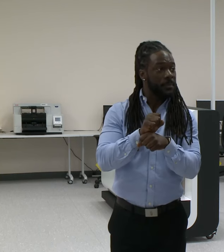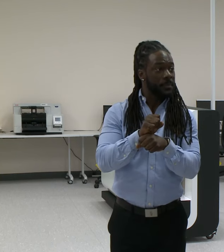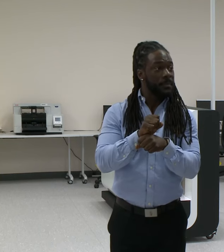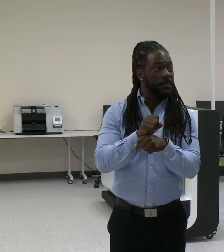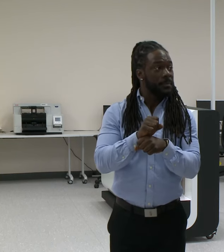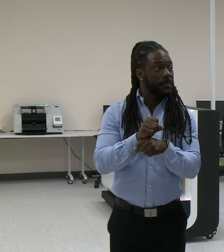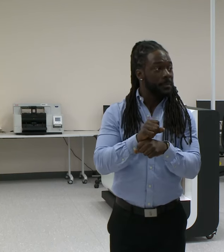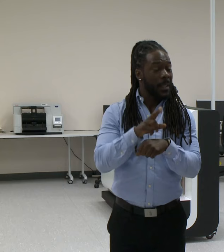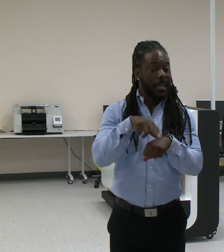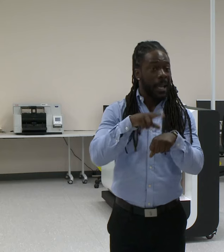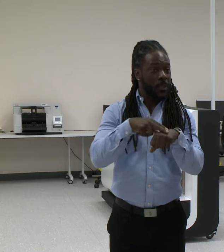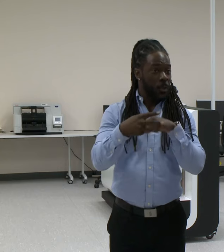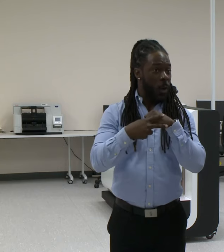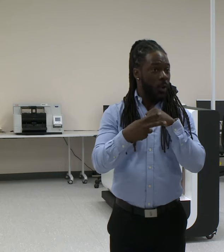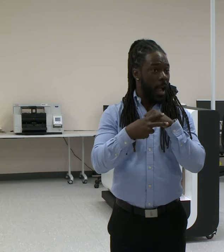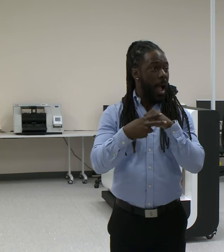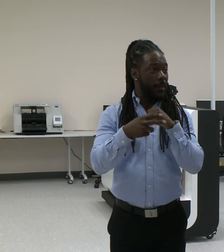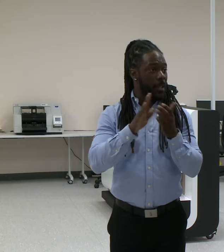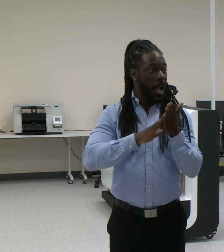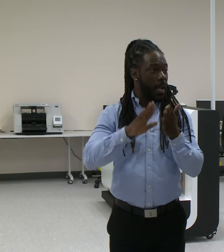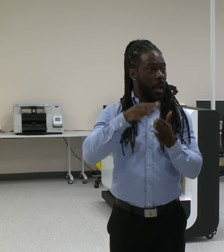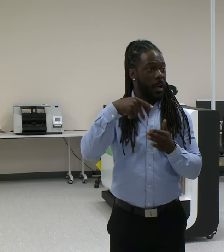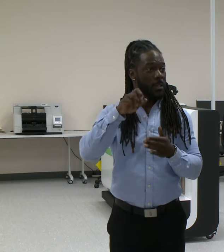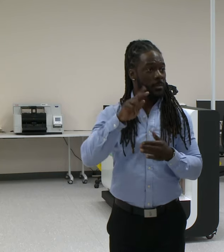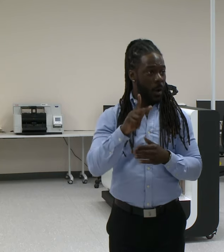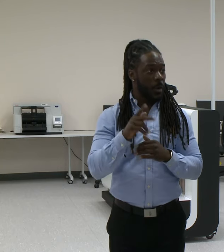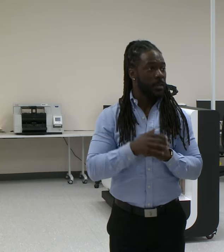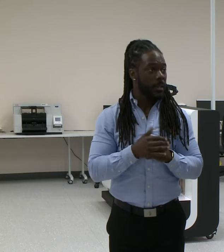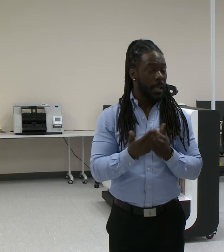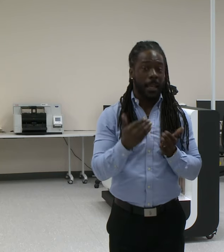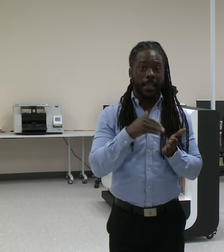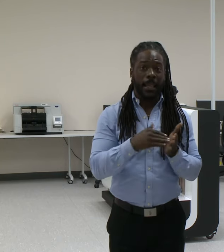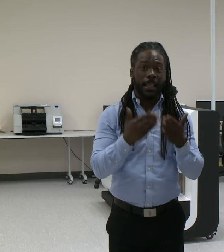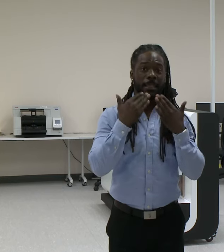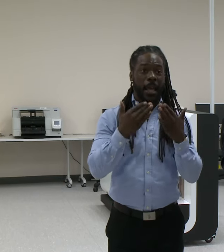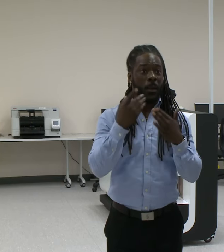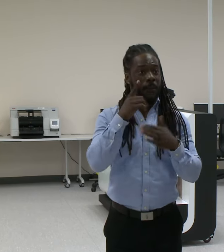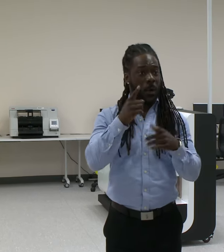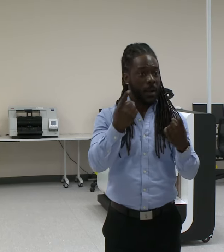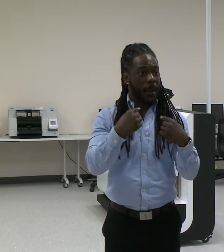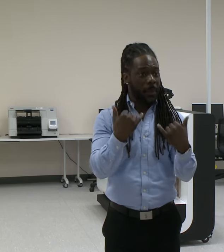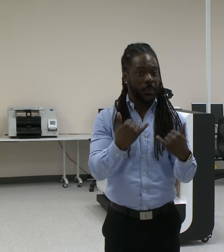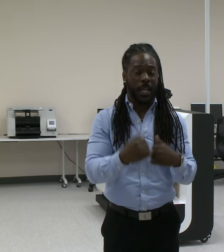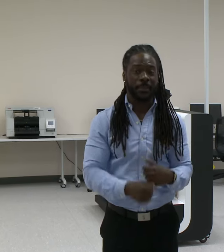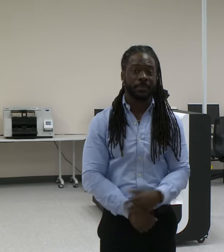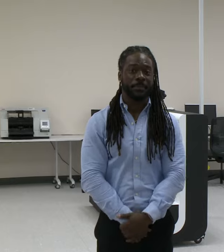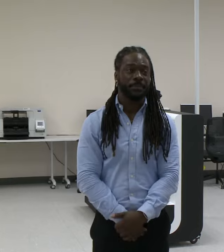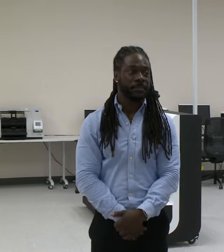at the National Archives at College Park. And again, thanks for all being here today.